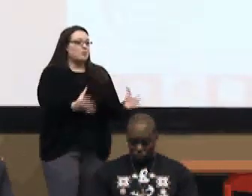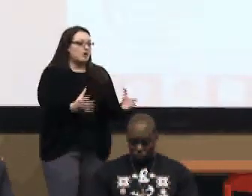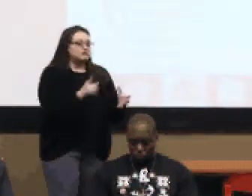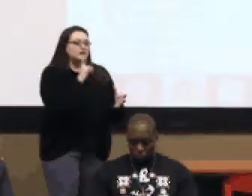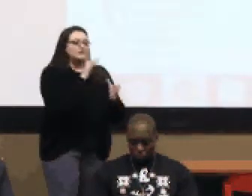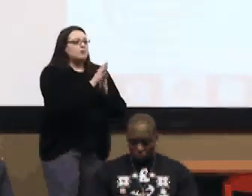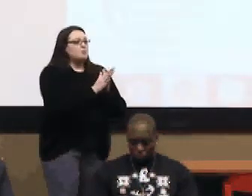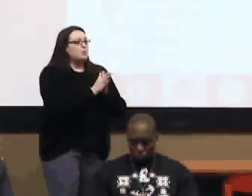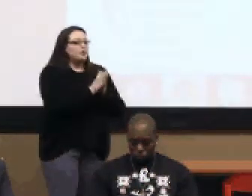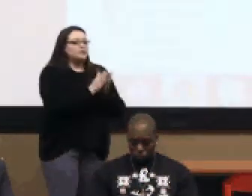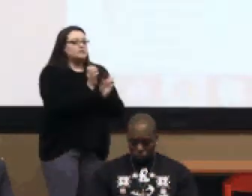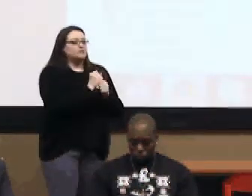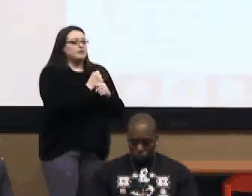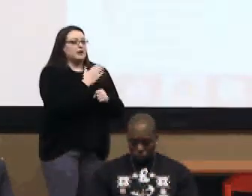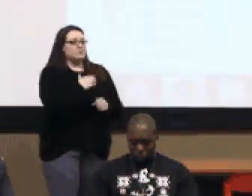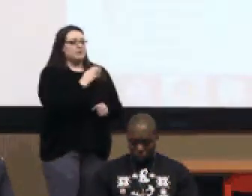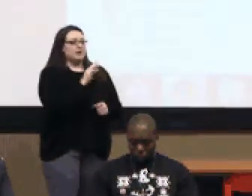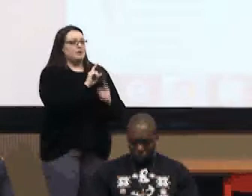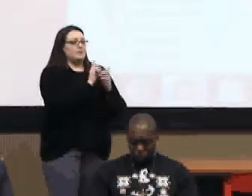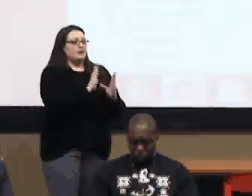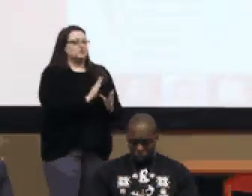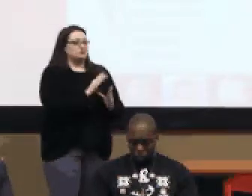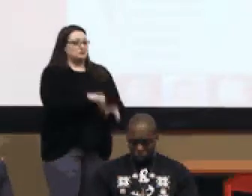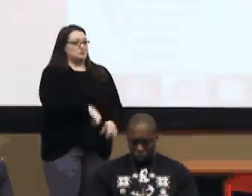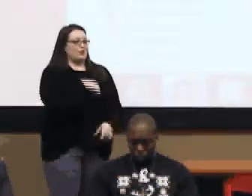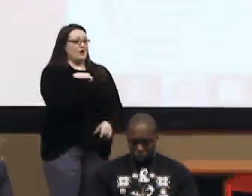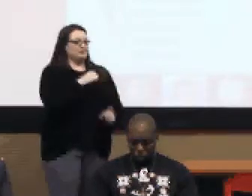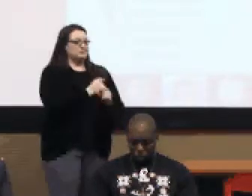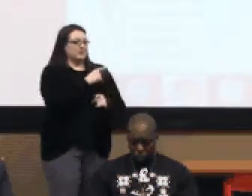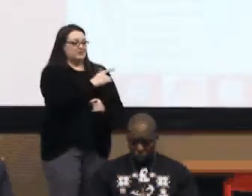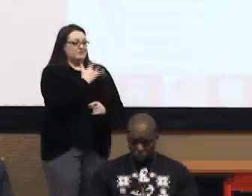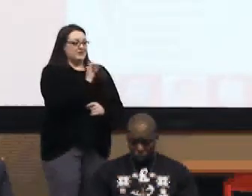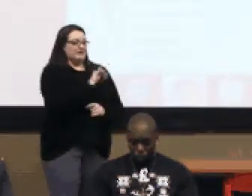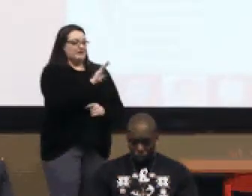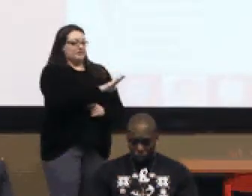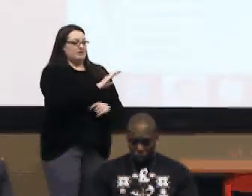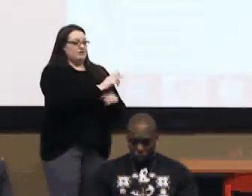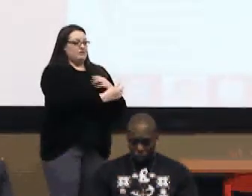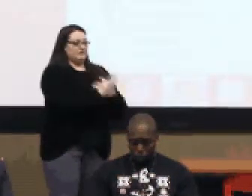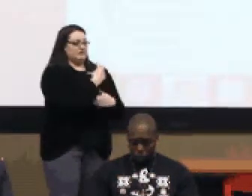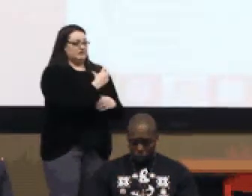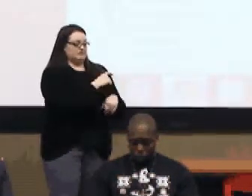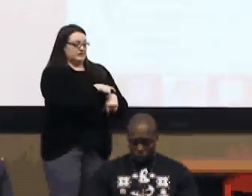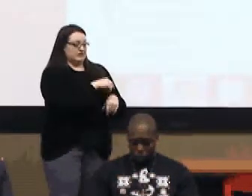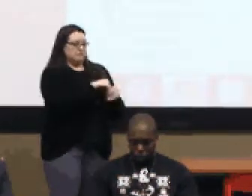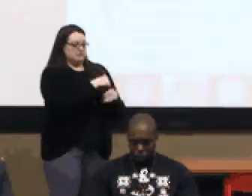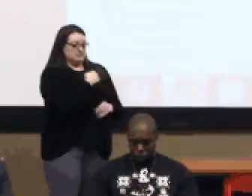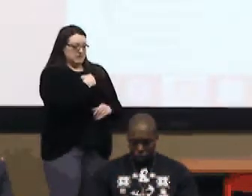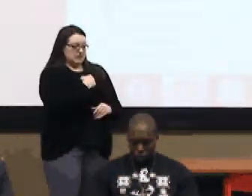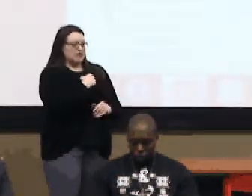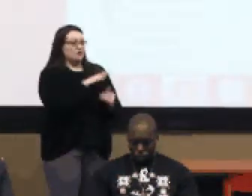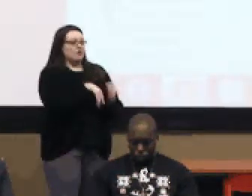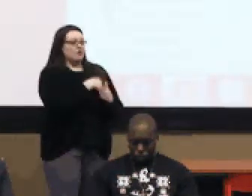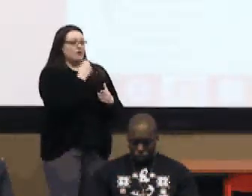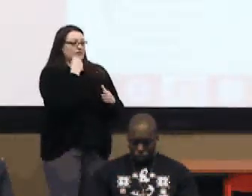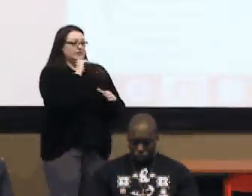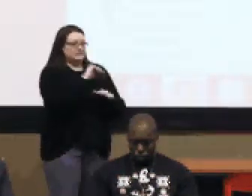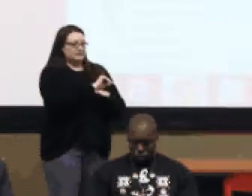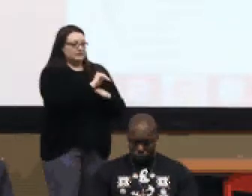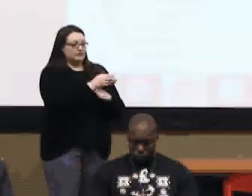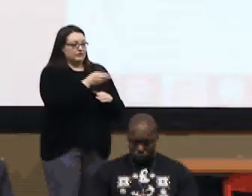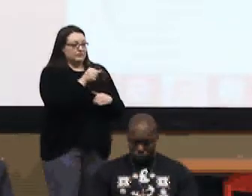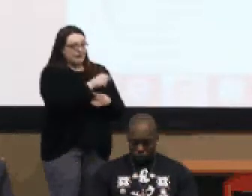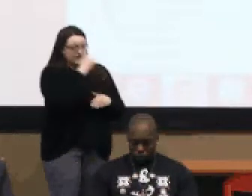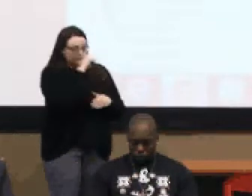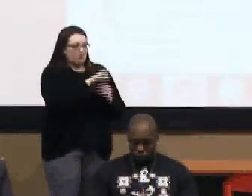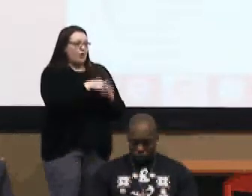very motivated to make my mentors proud, to make them feel like their investment of time in me, of all the dinners they've paid for, and all the wine they've